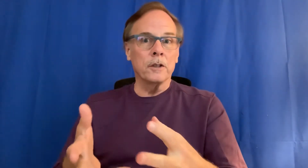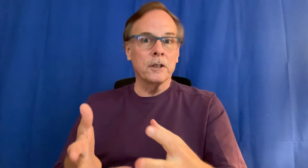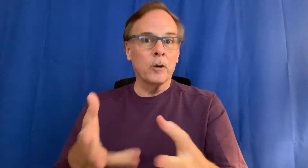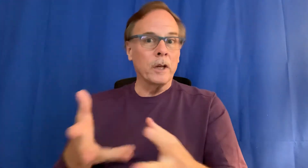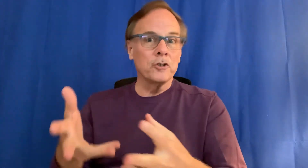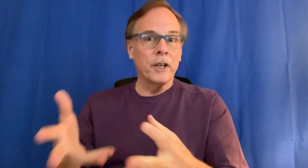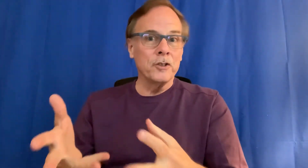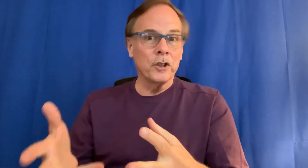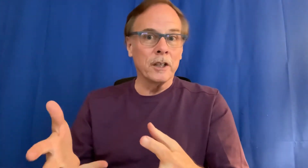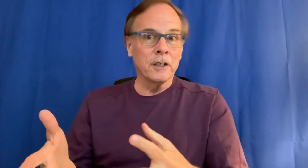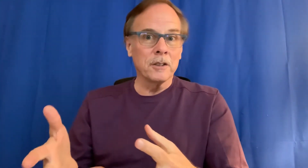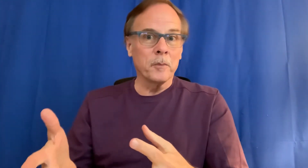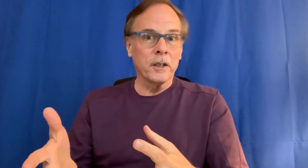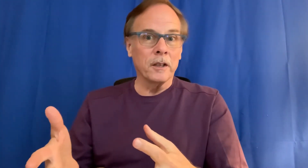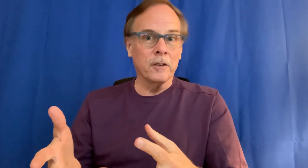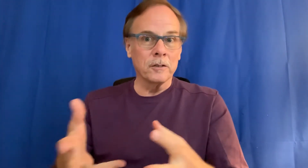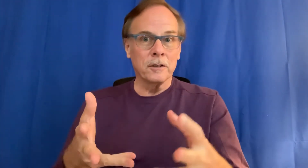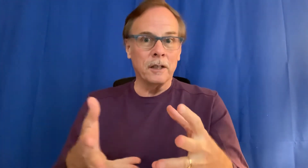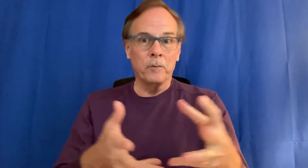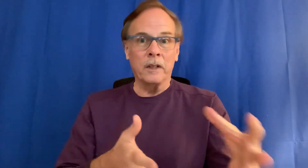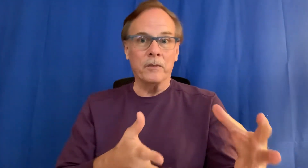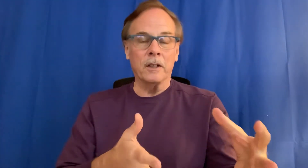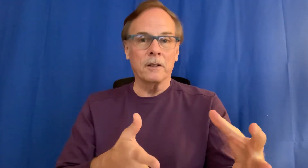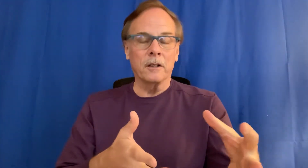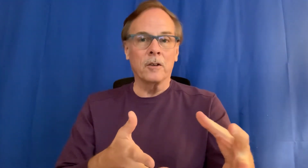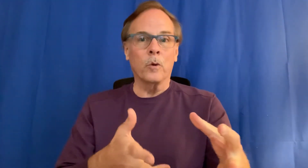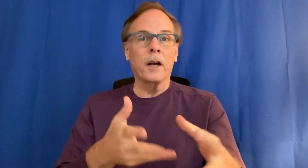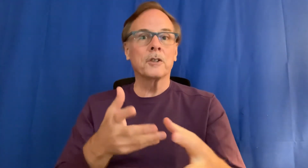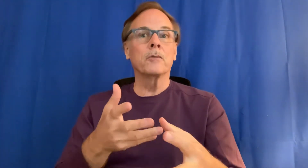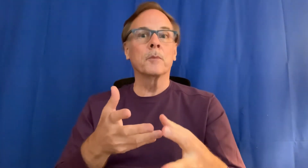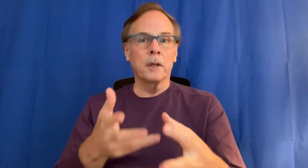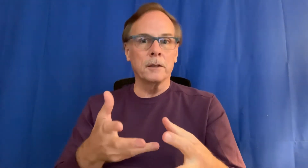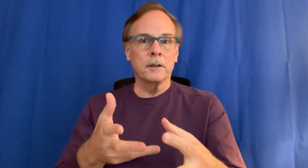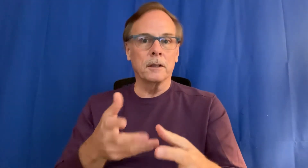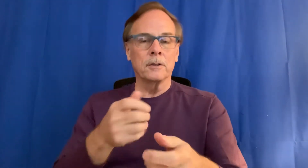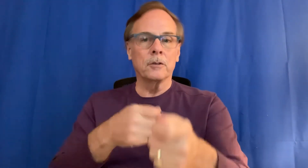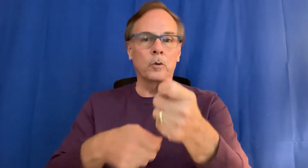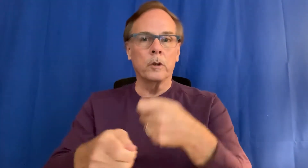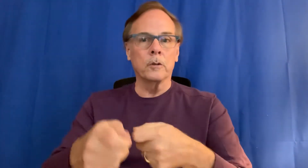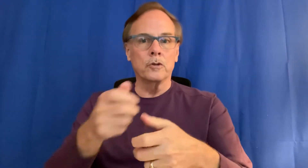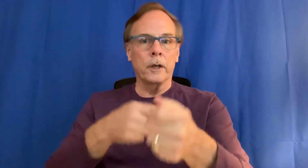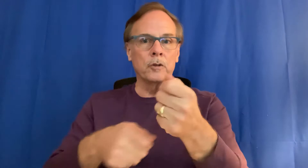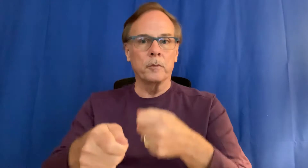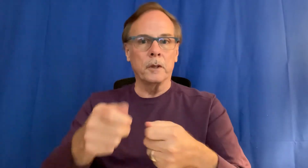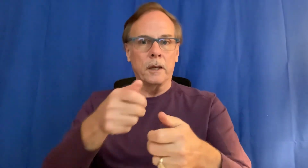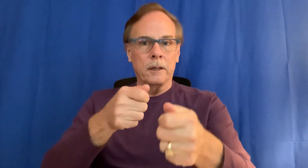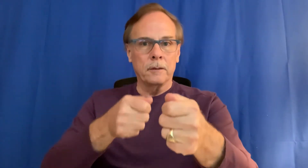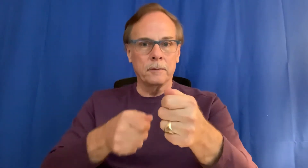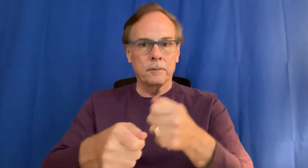there. We're not changing it into something else and leaving it there. We're actually replacing it. So oil change would be that.